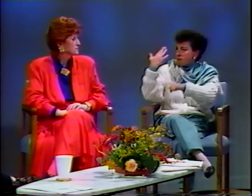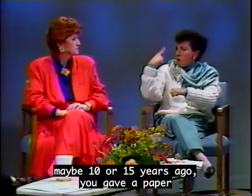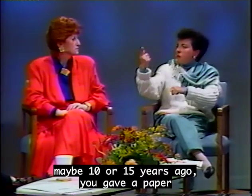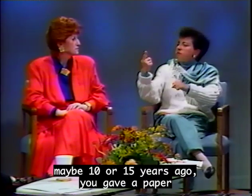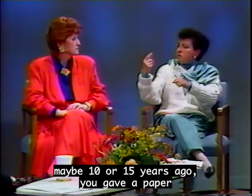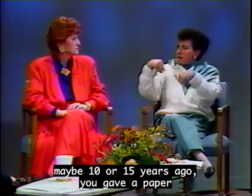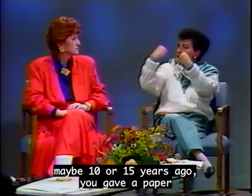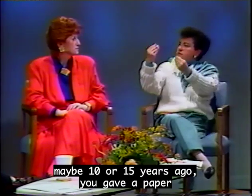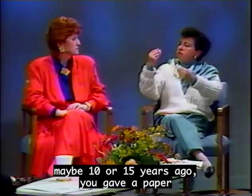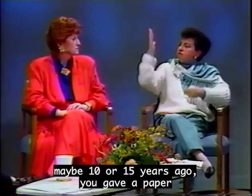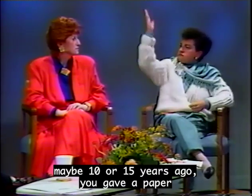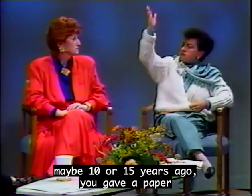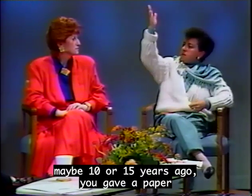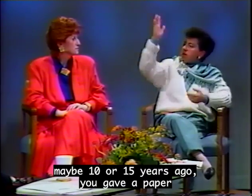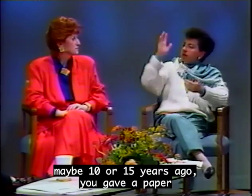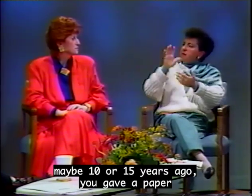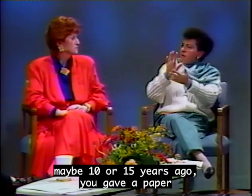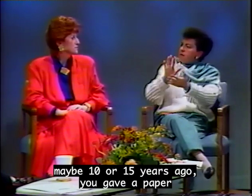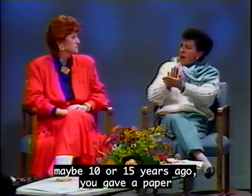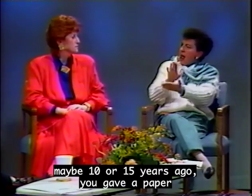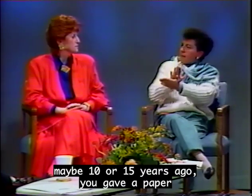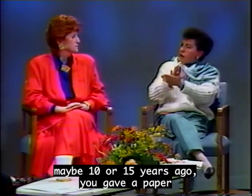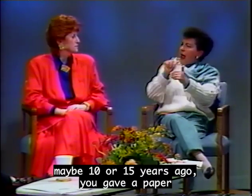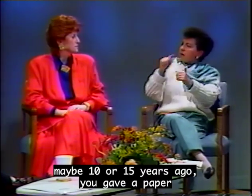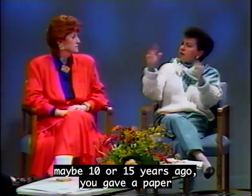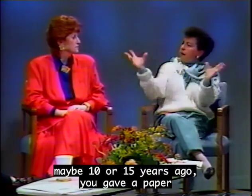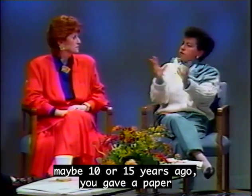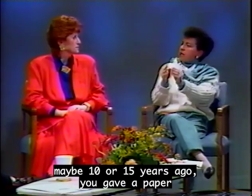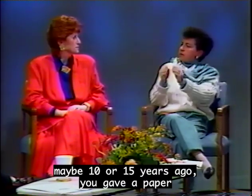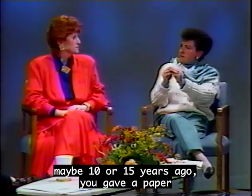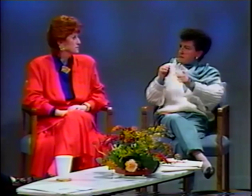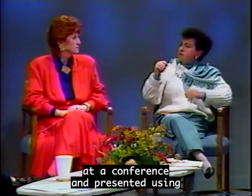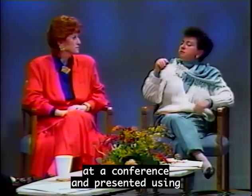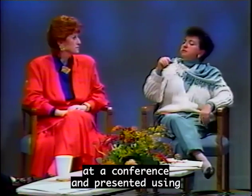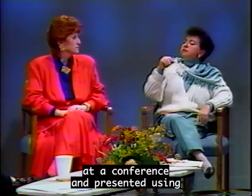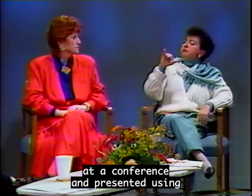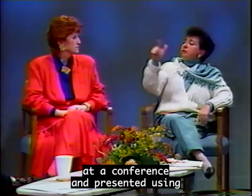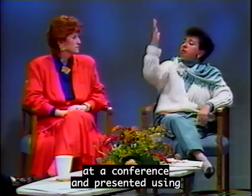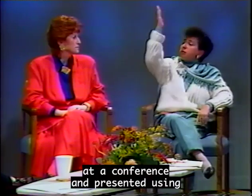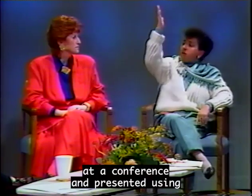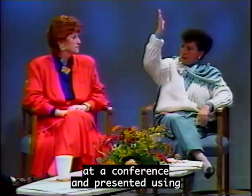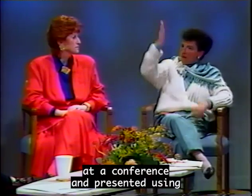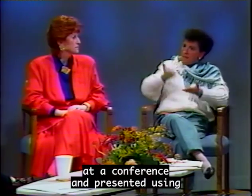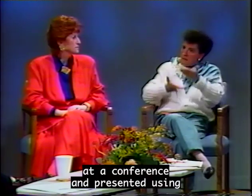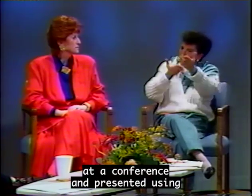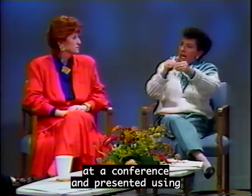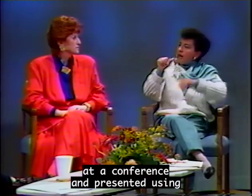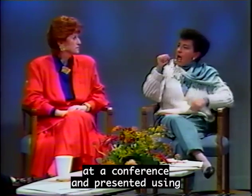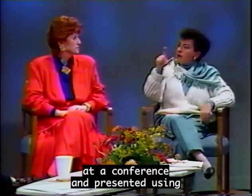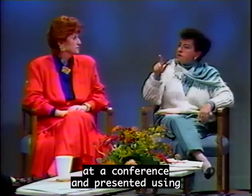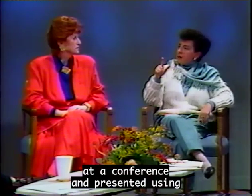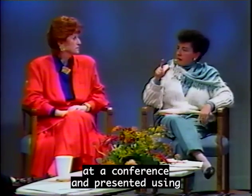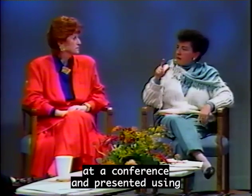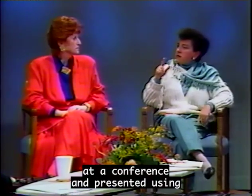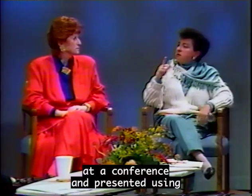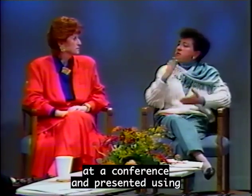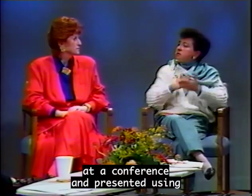maybe 10 or 15 years ago, you gave a paper at a conference and